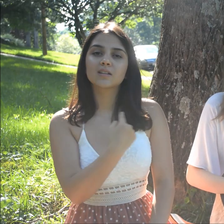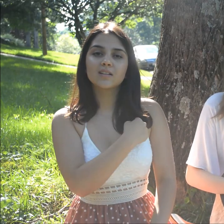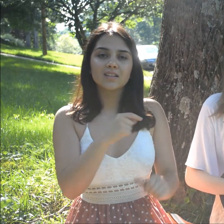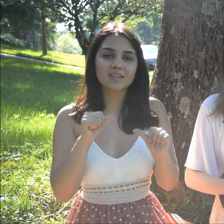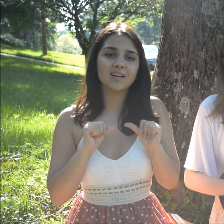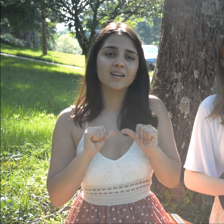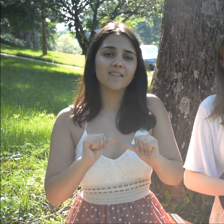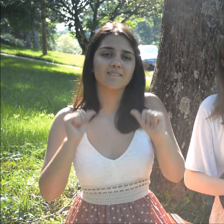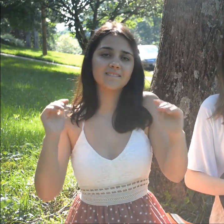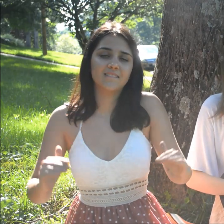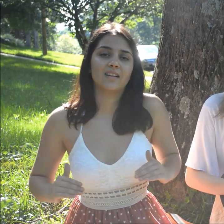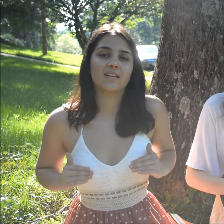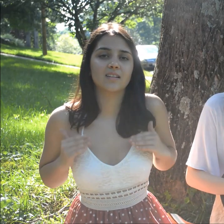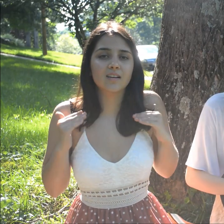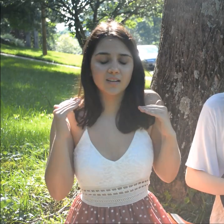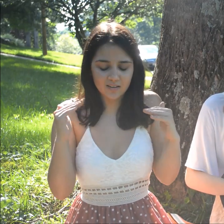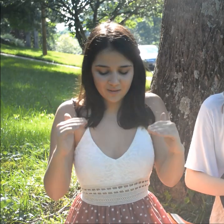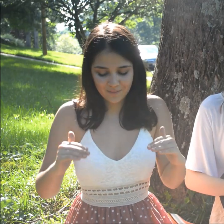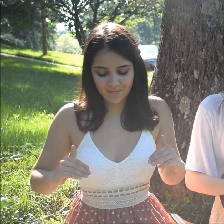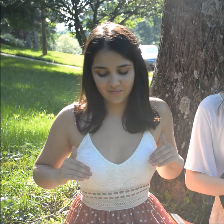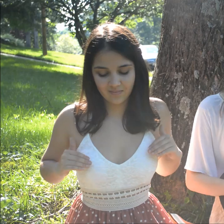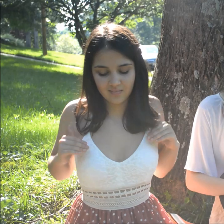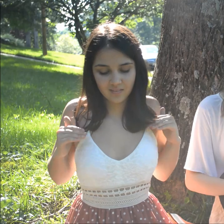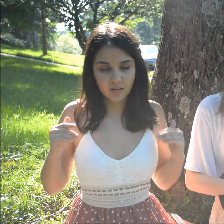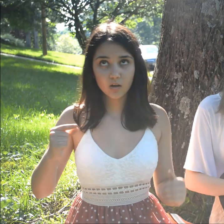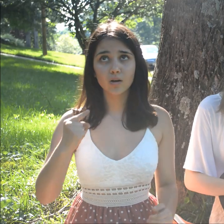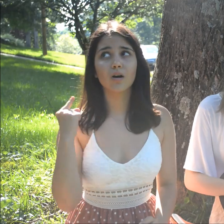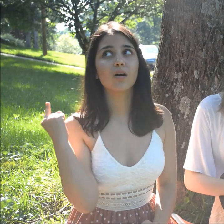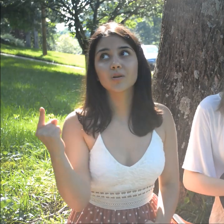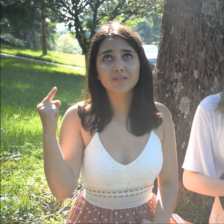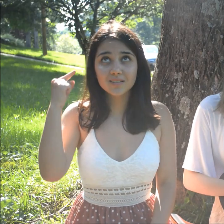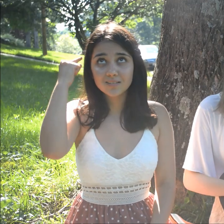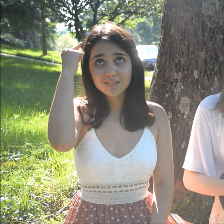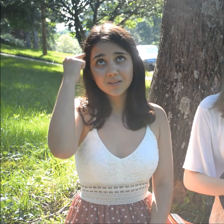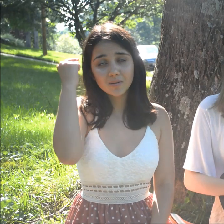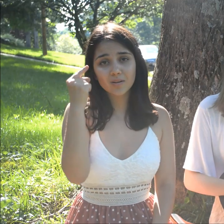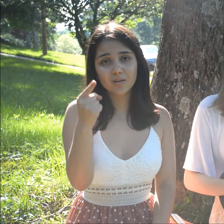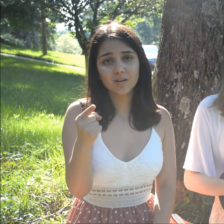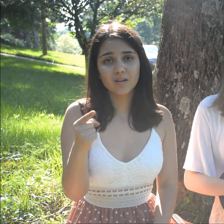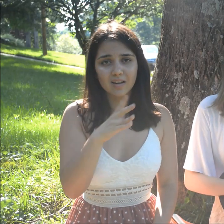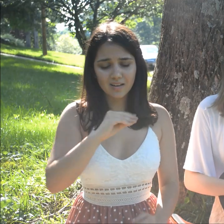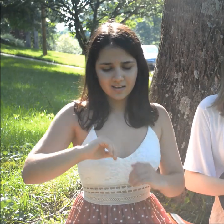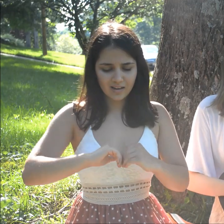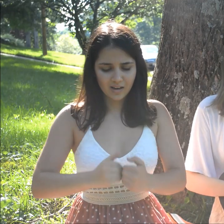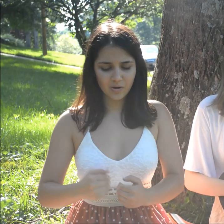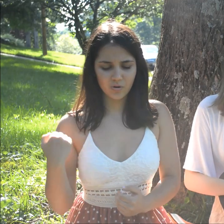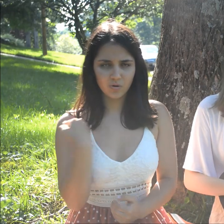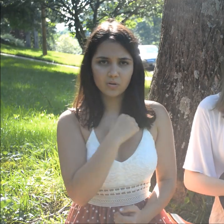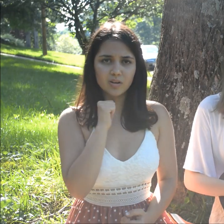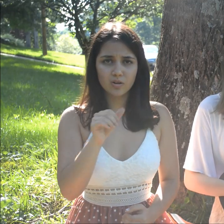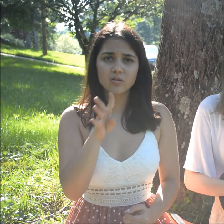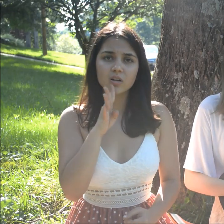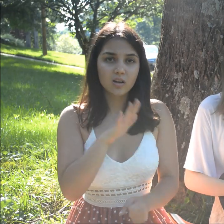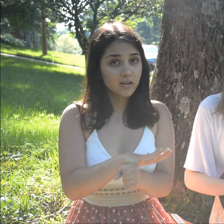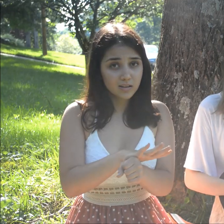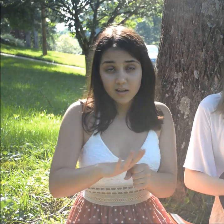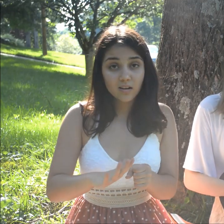young, I always think about you and how we don't speak enough And